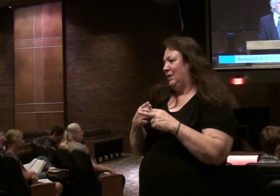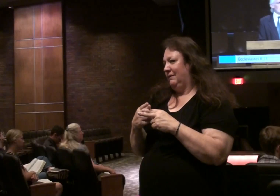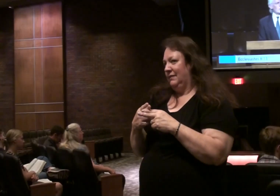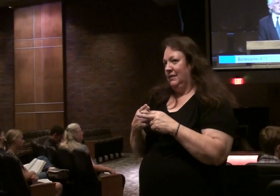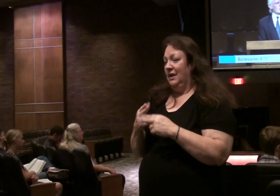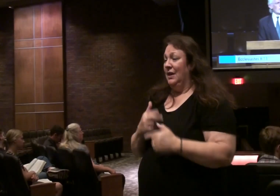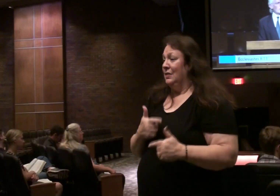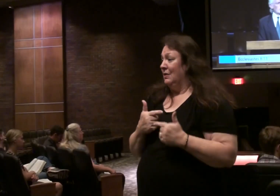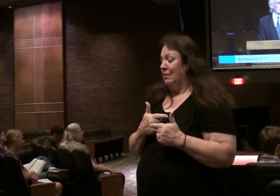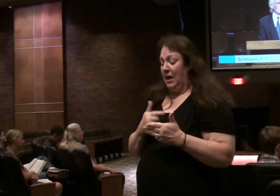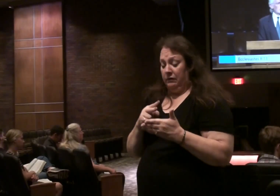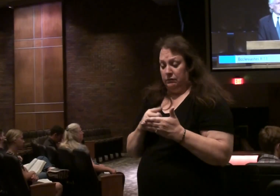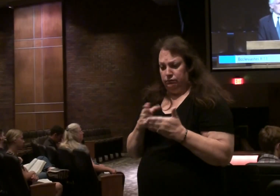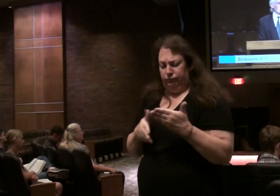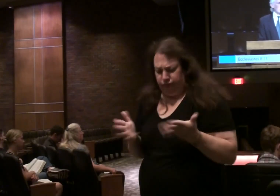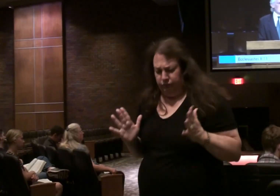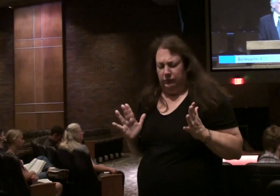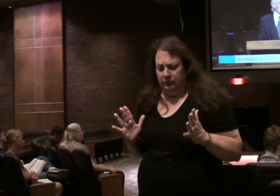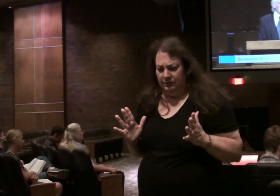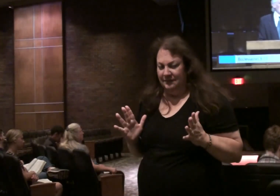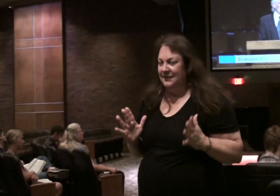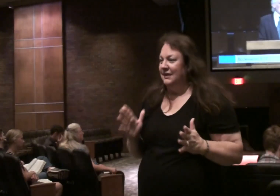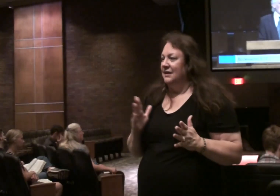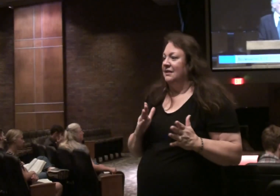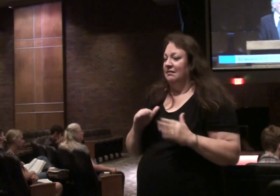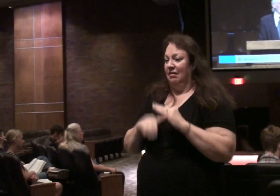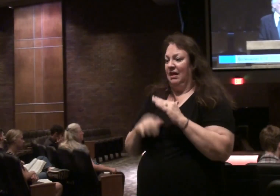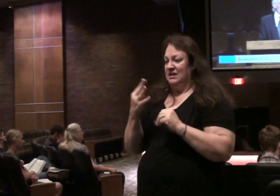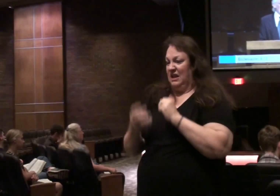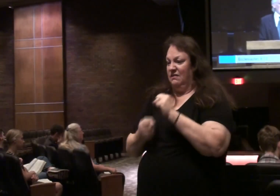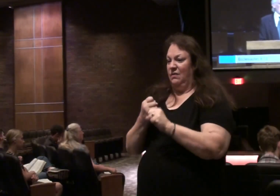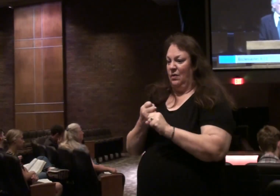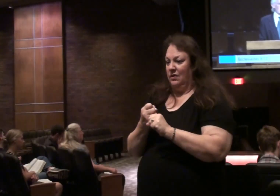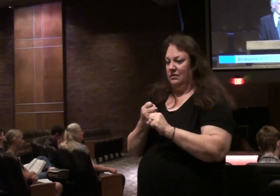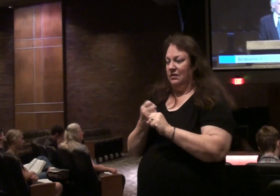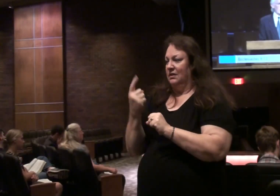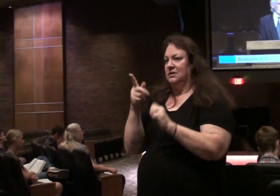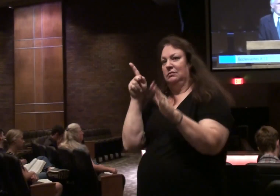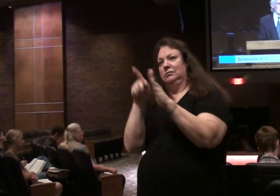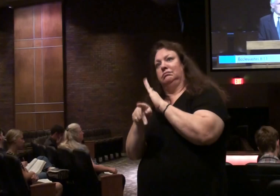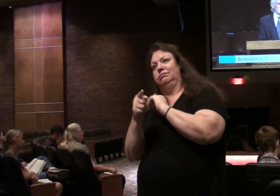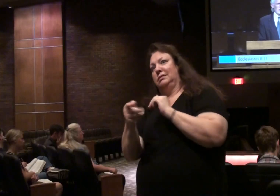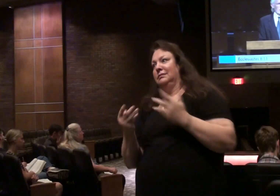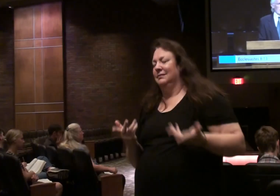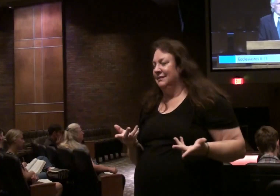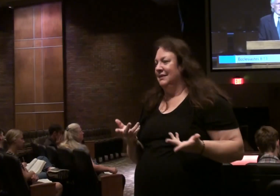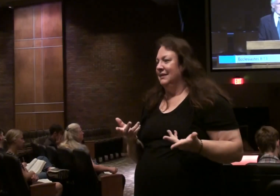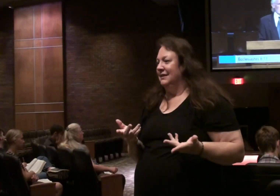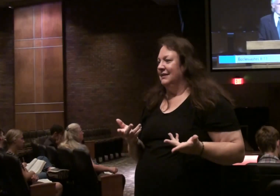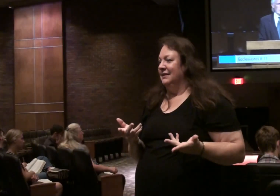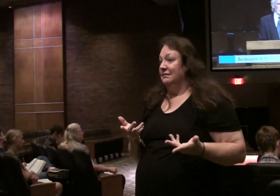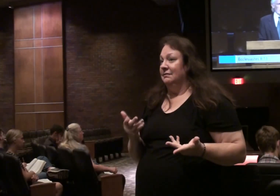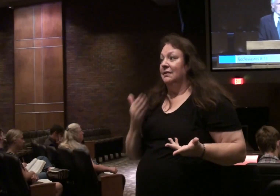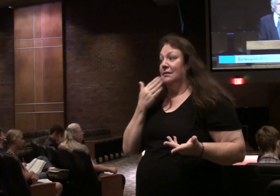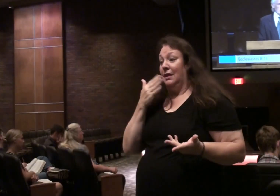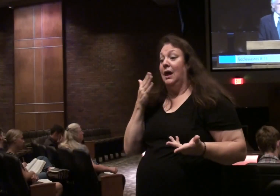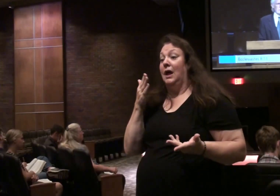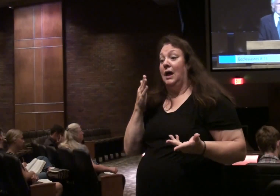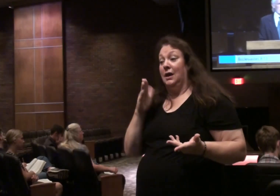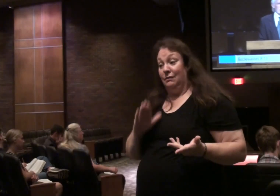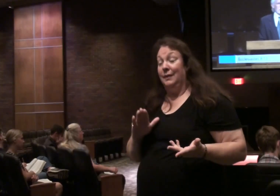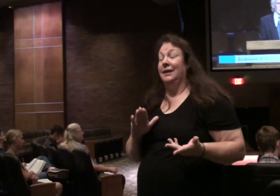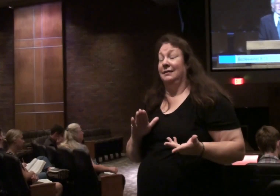their life and it's over. One of them lived less than 4 years before he got murdered. Did a lot of wickedness in